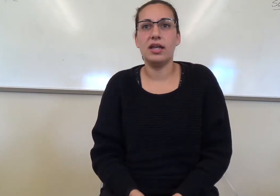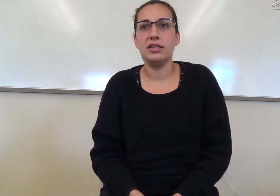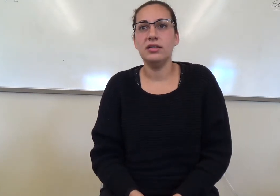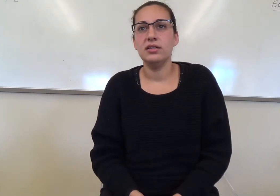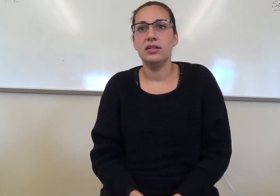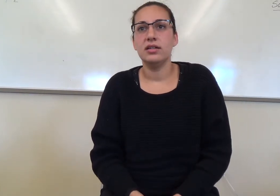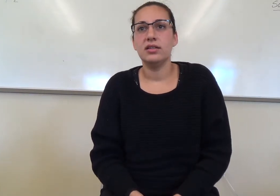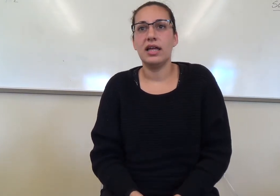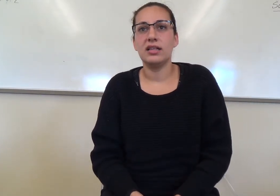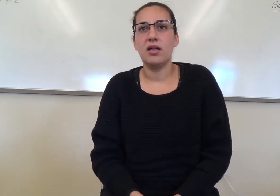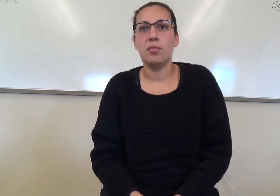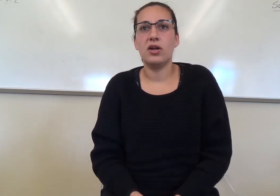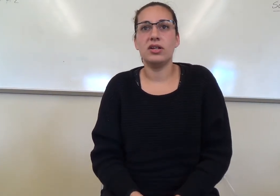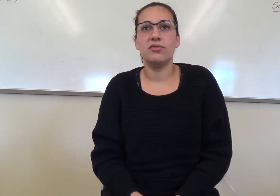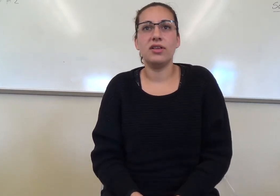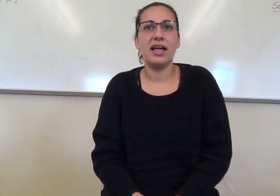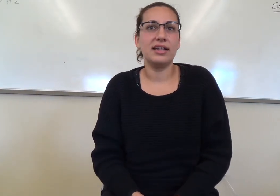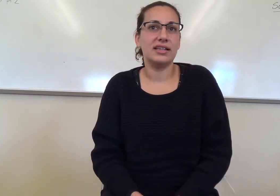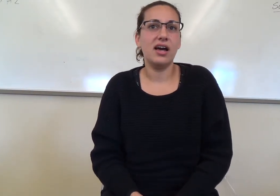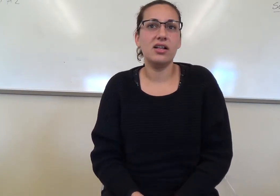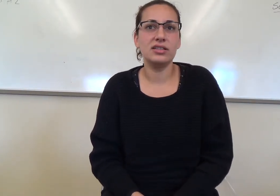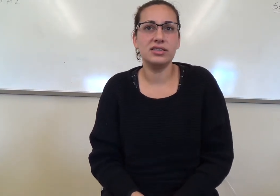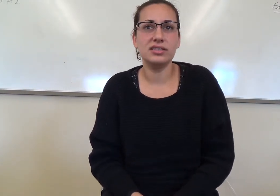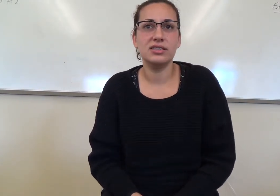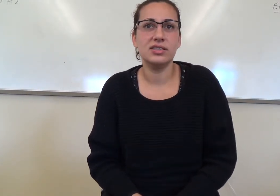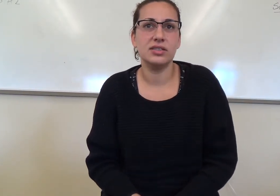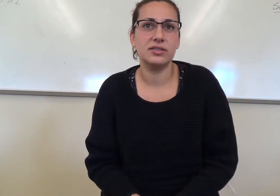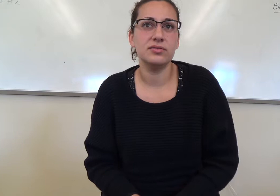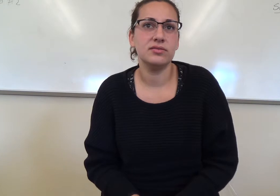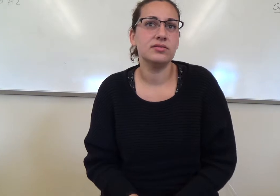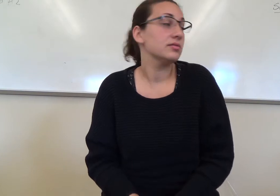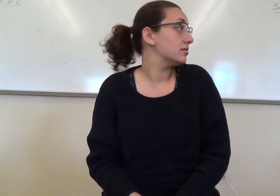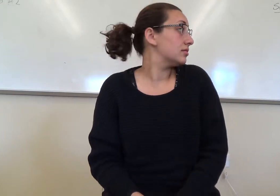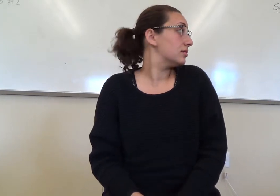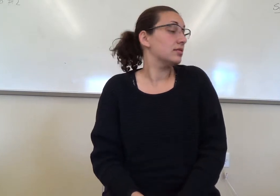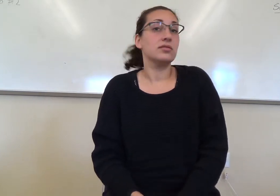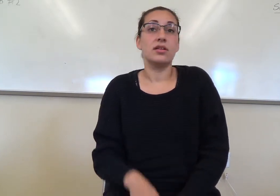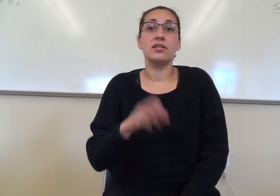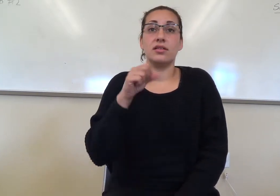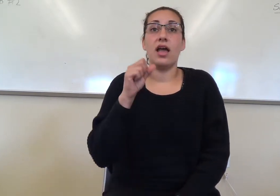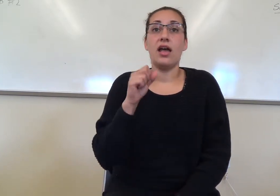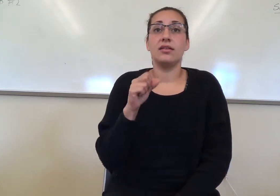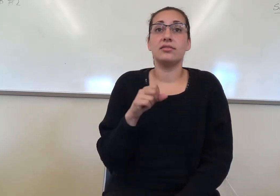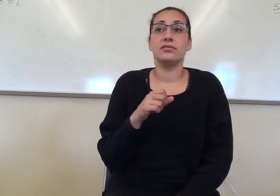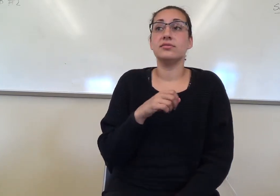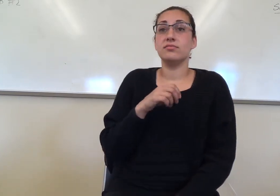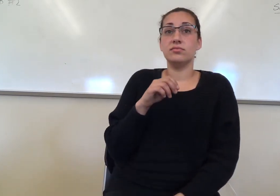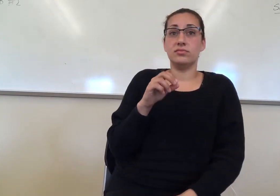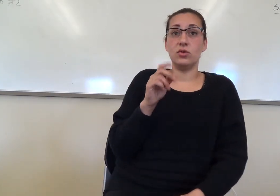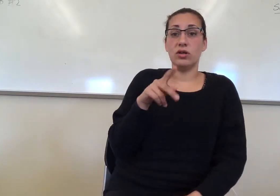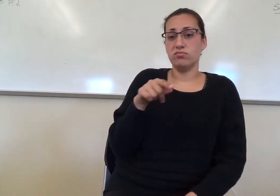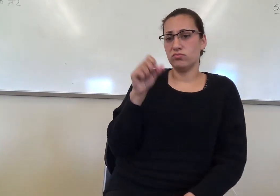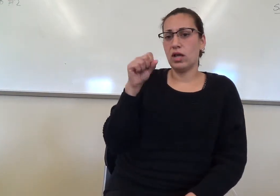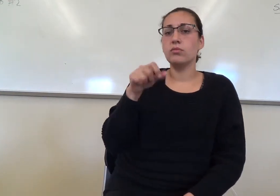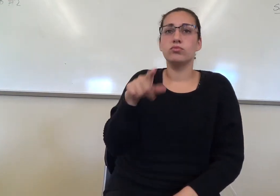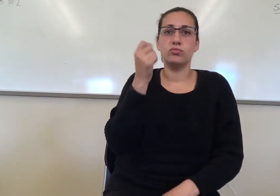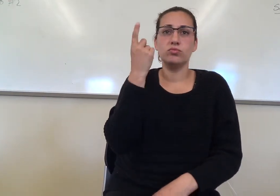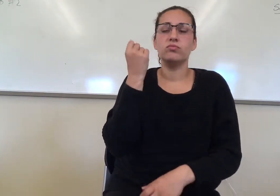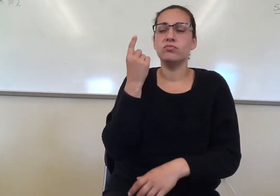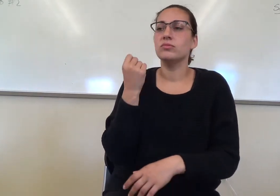1, like American flag, like the colors, you know. Okay. So when you're getting there, when you're told